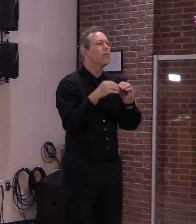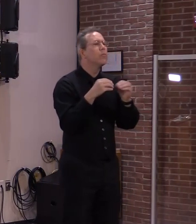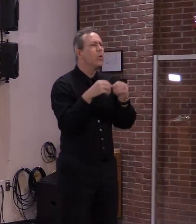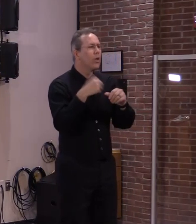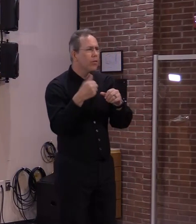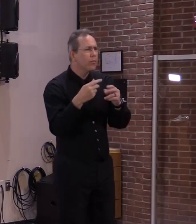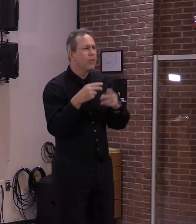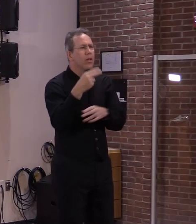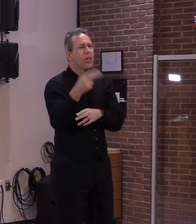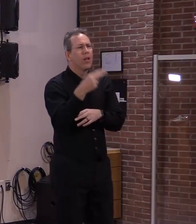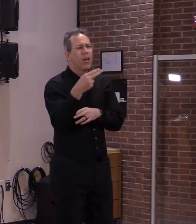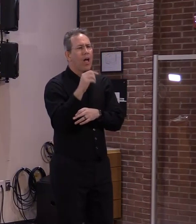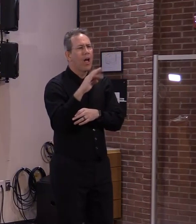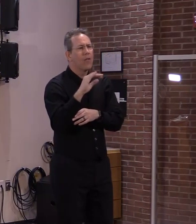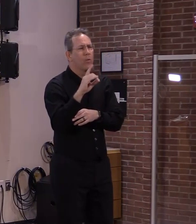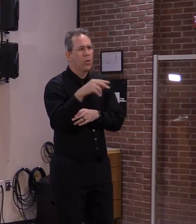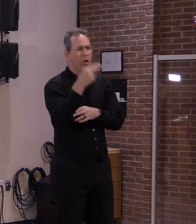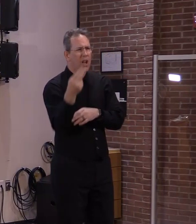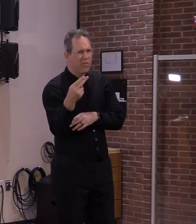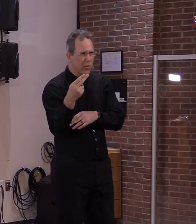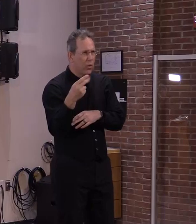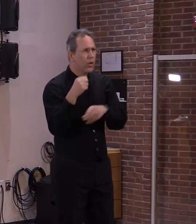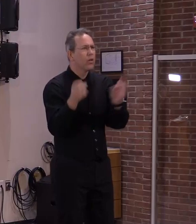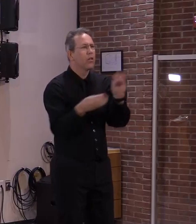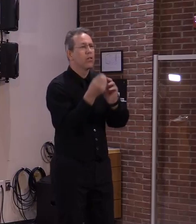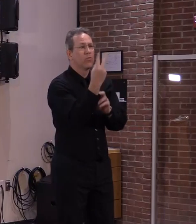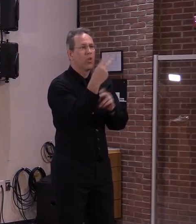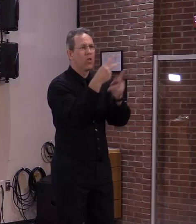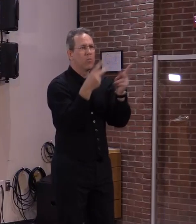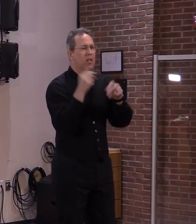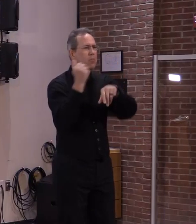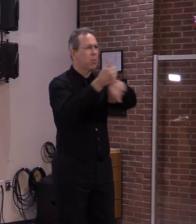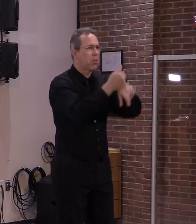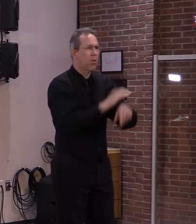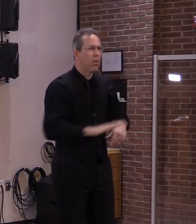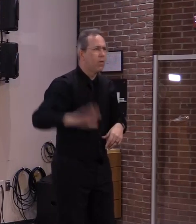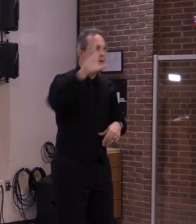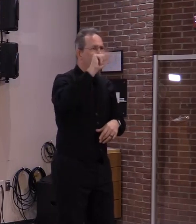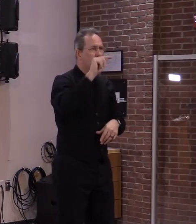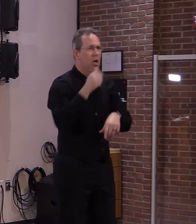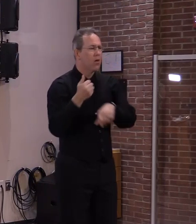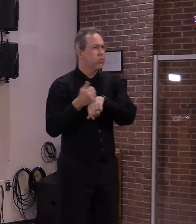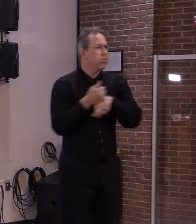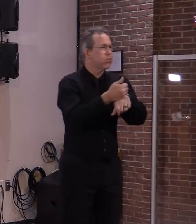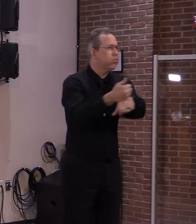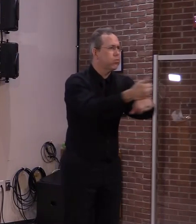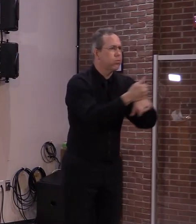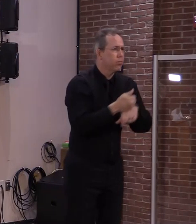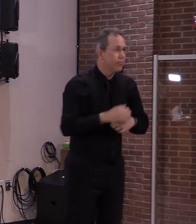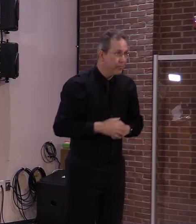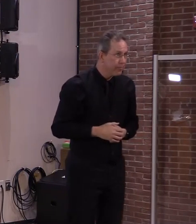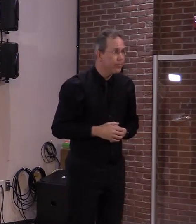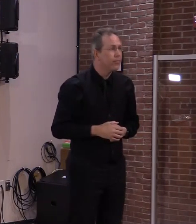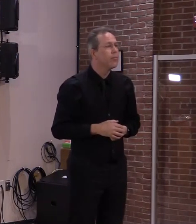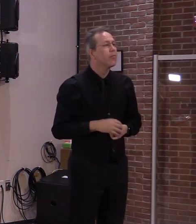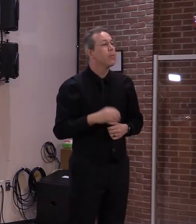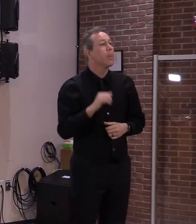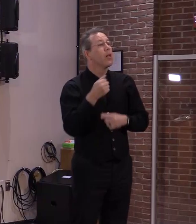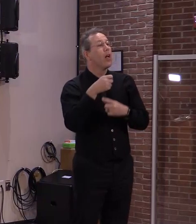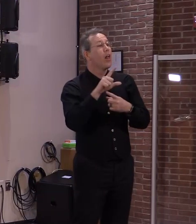age 40 and older will be eligible to make their vaccination appointments starting on April 5th